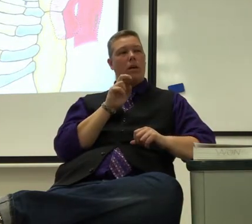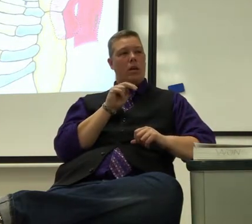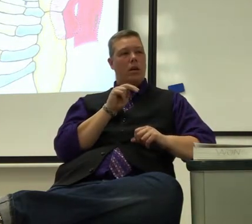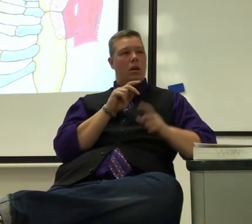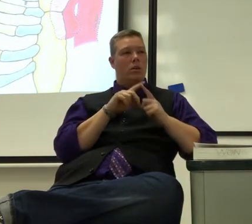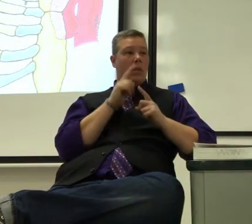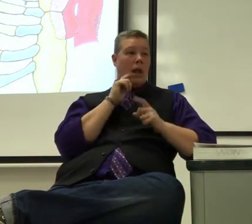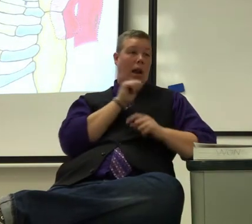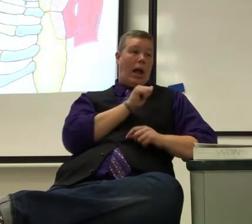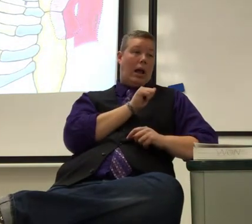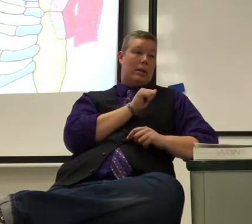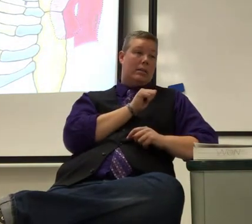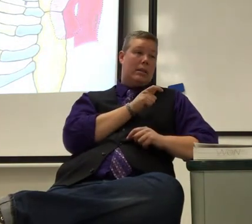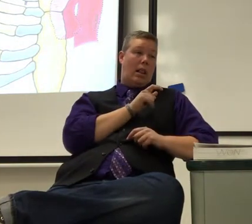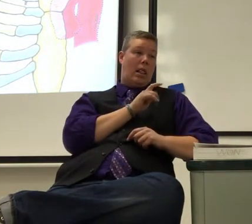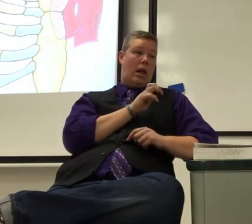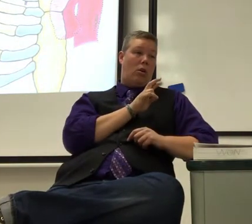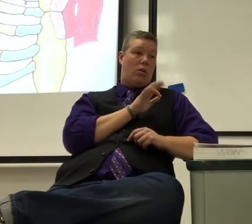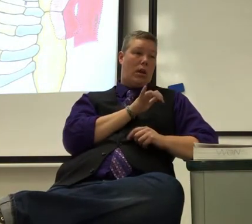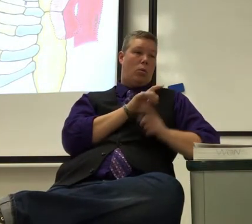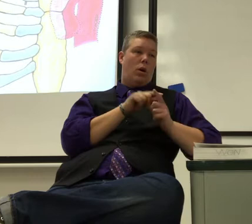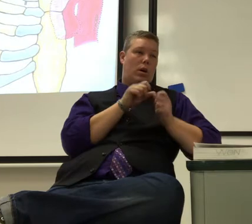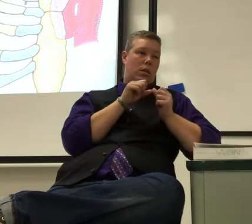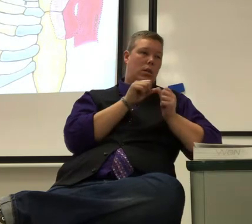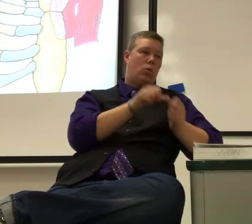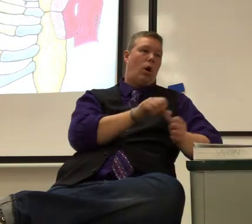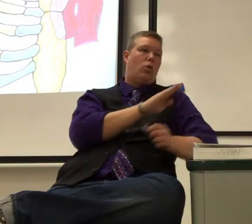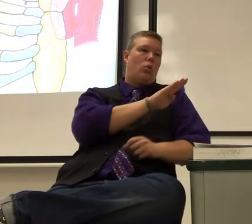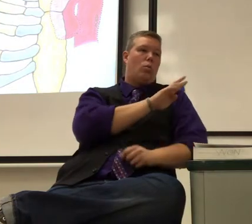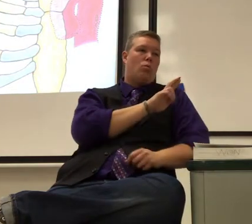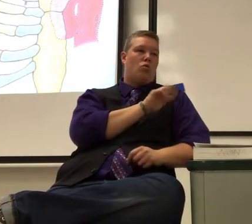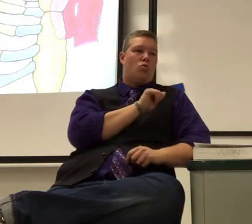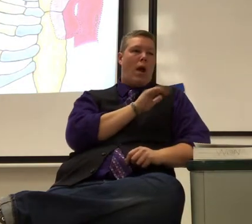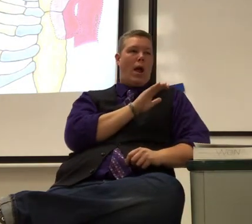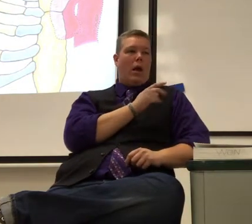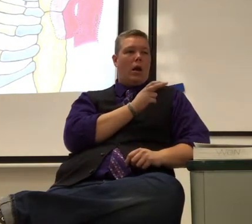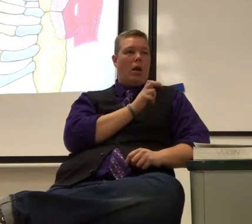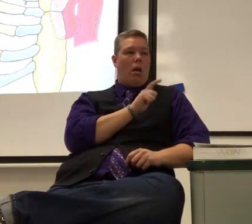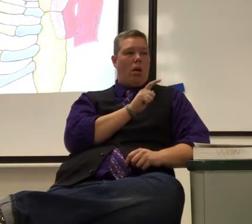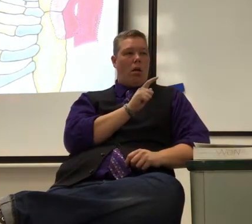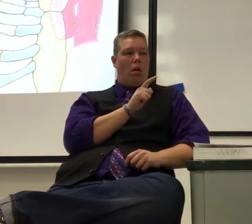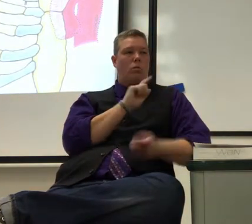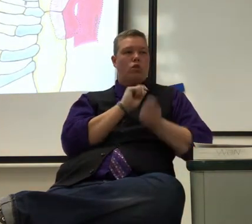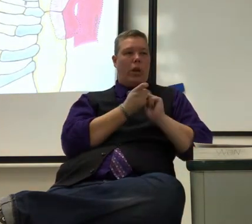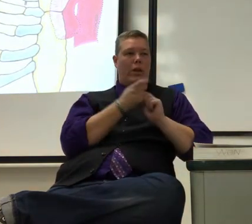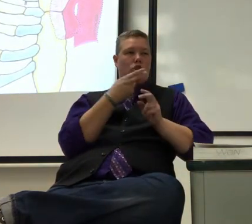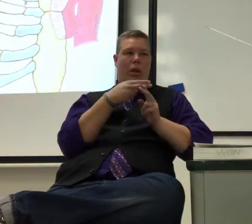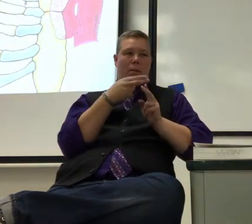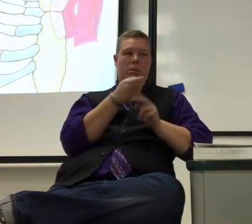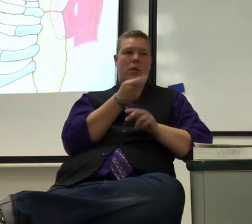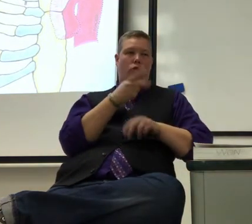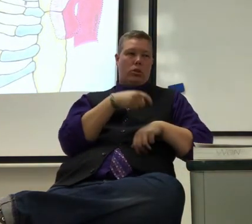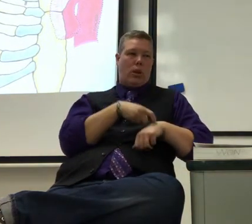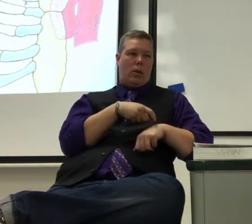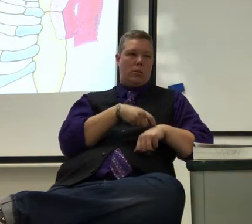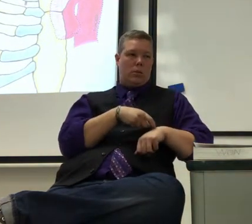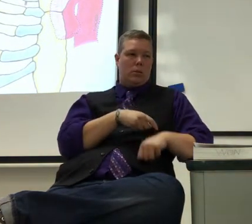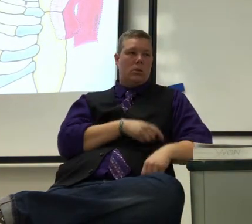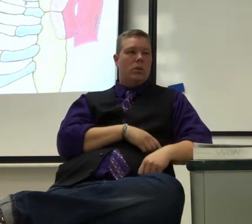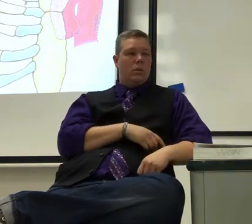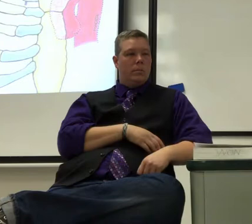continue on as the brachial artery when it gets to the arm, gets out of the armpit. Okay. This might be